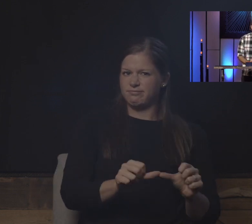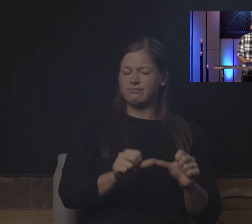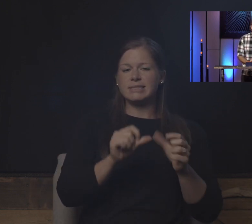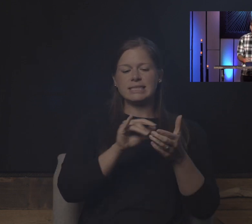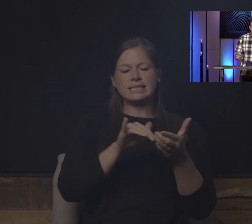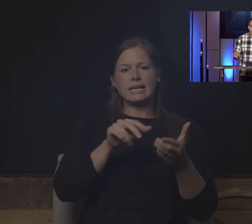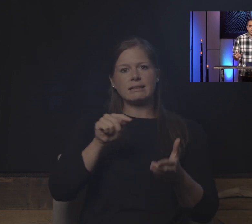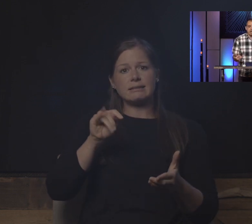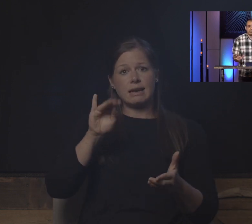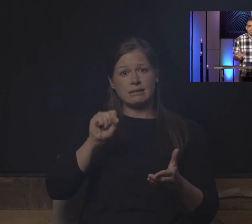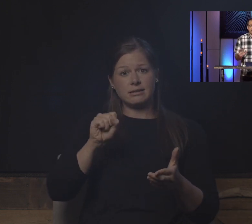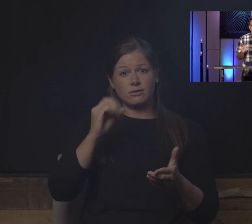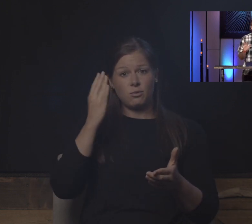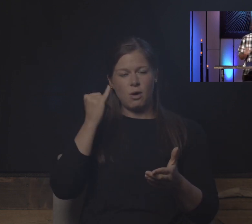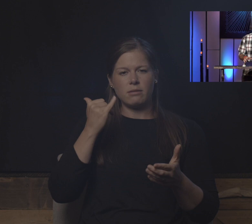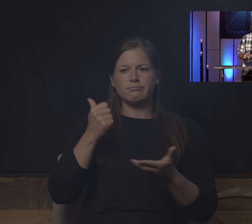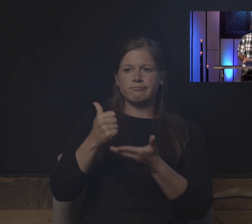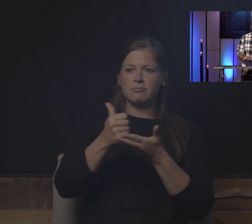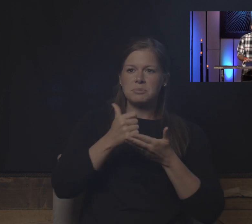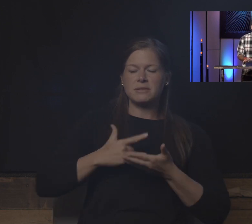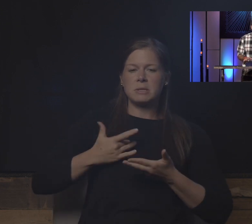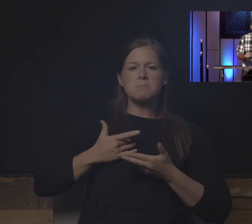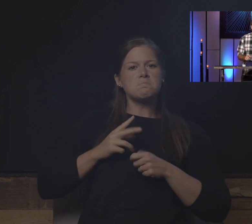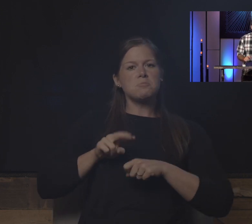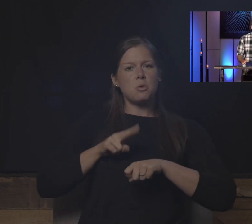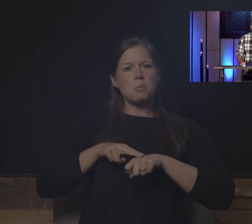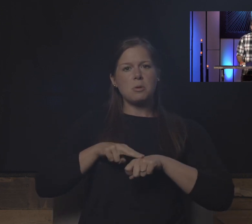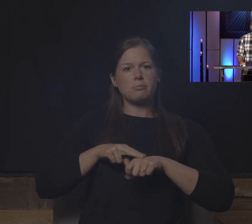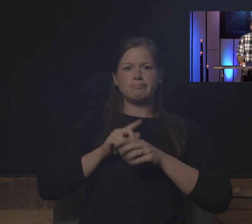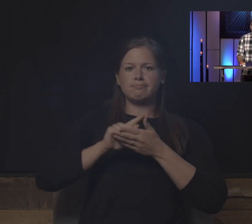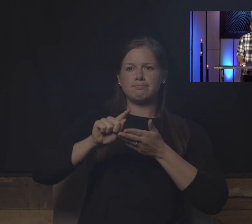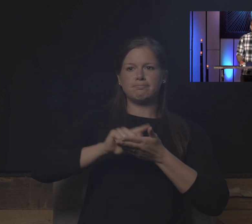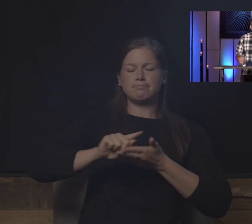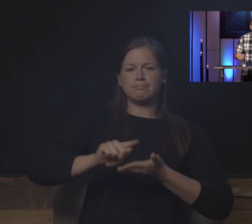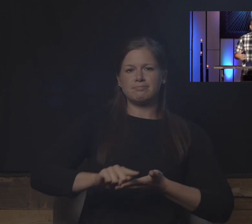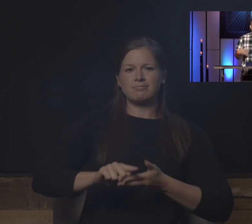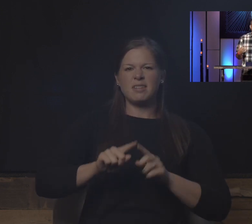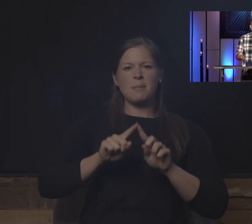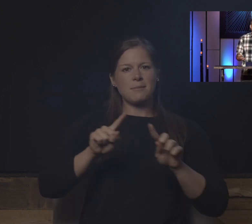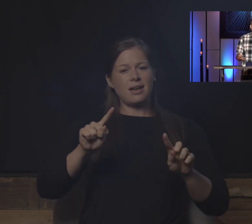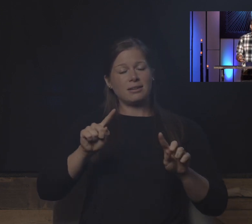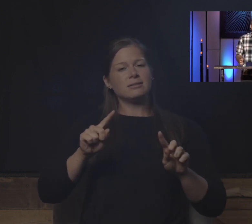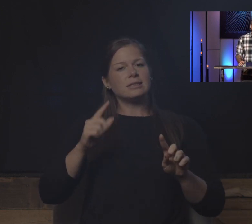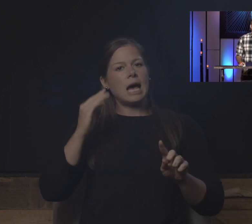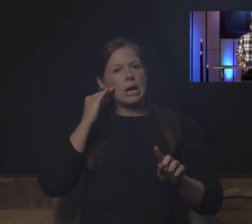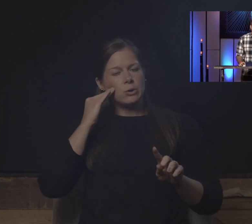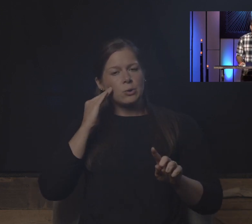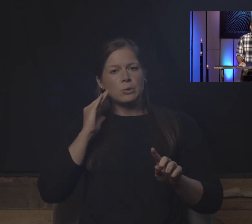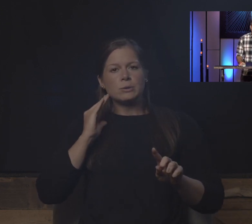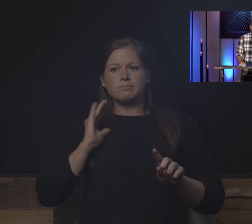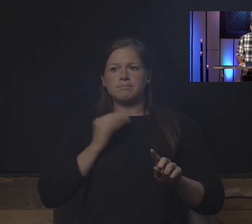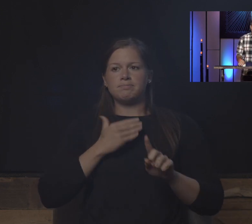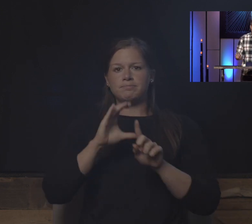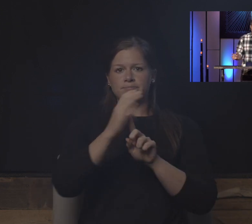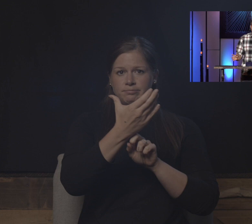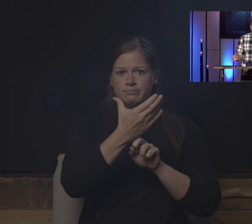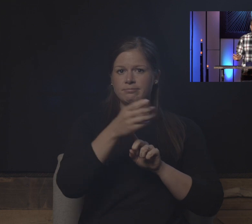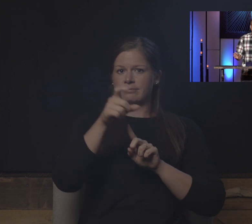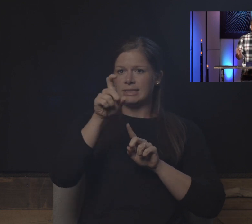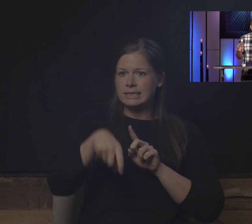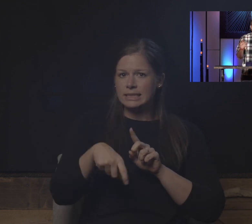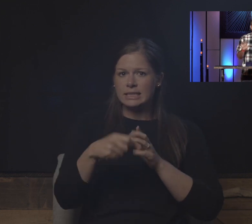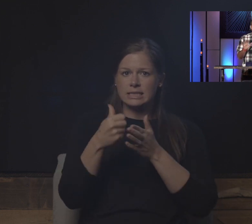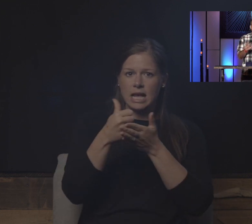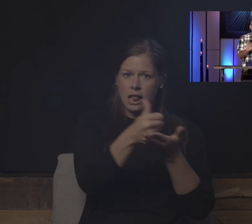us. However, I know that there is specific help in God's word for this crisis. So we started Redeemer Live on Wednesday nights at